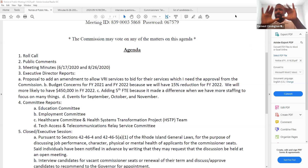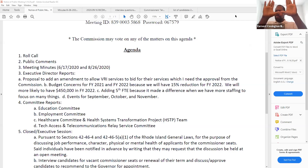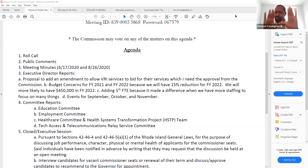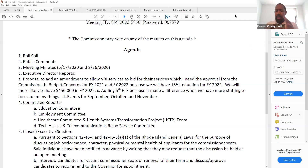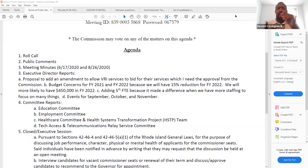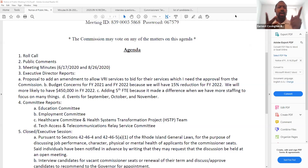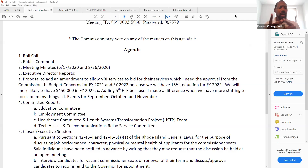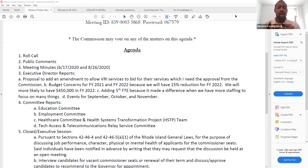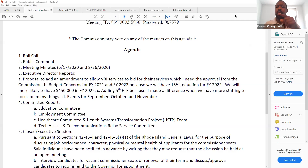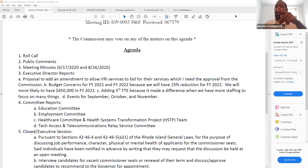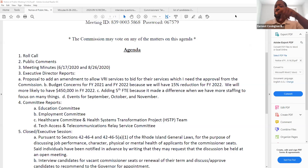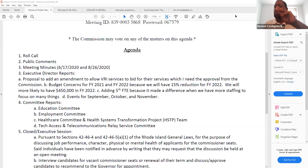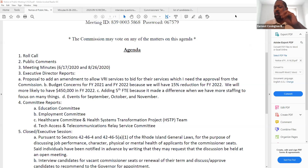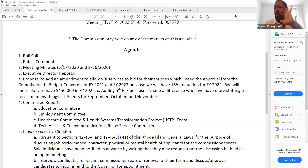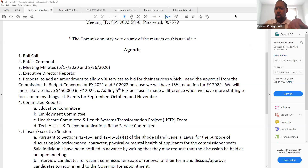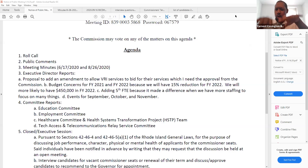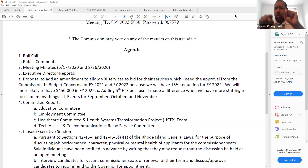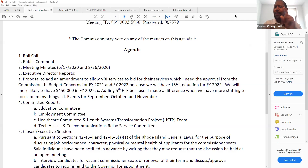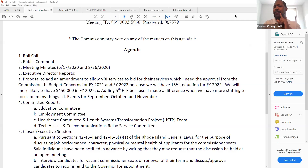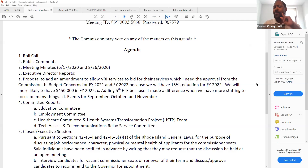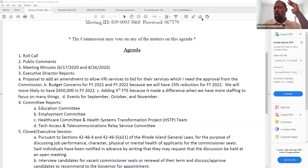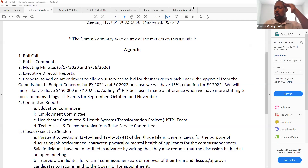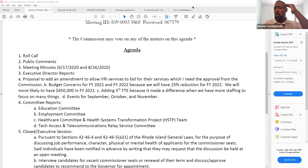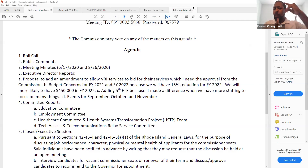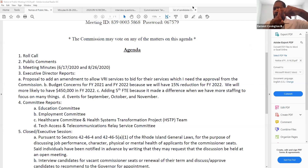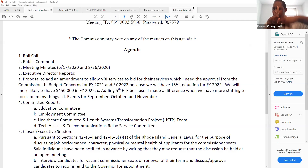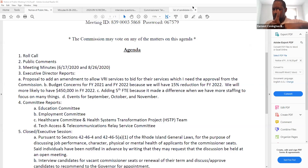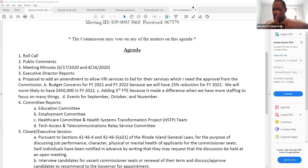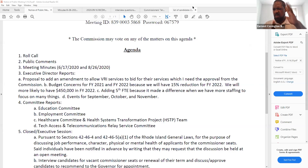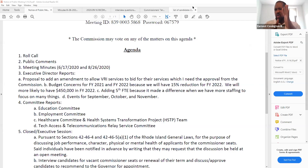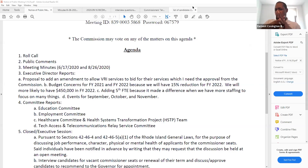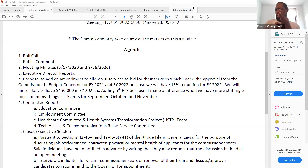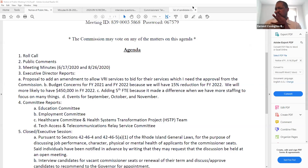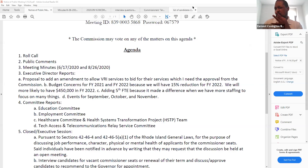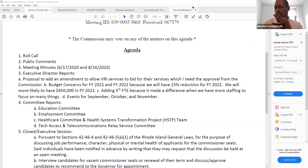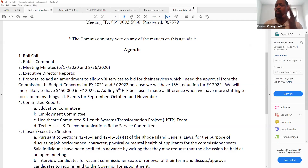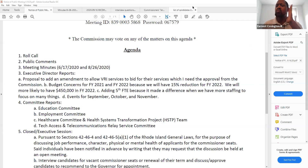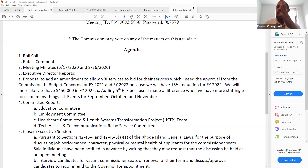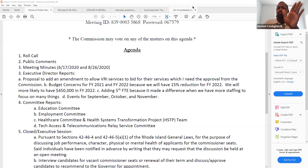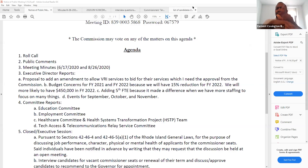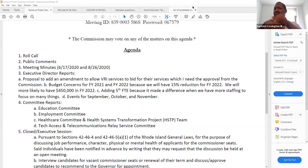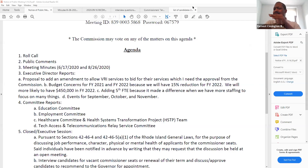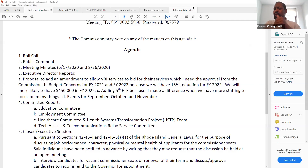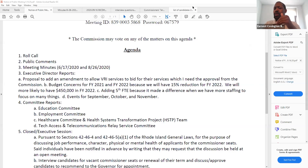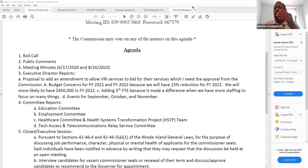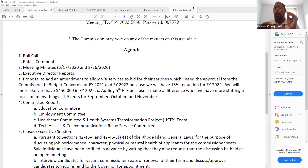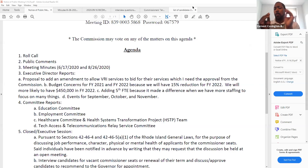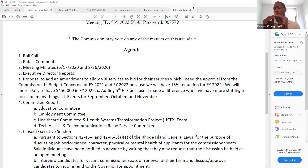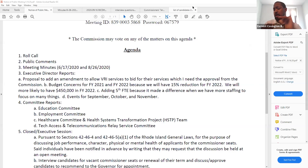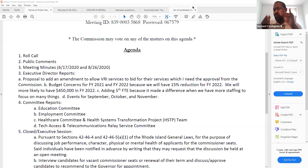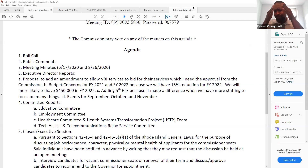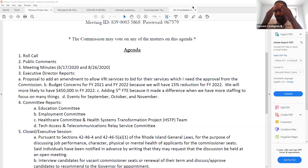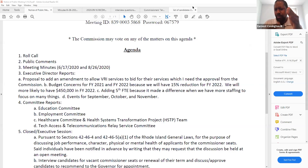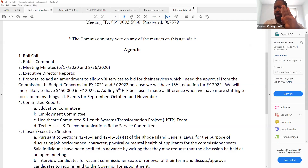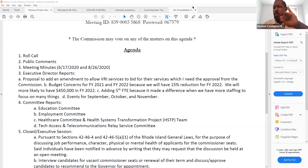letting the community know about it. That's been excellent. And the other thing is Pam hosted Deaf Awareness Month, and that's going to be starting soon.